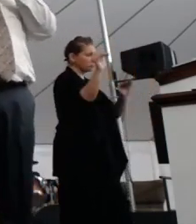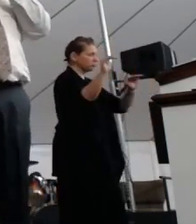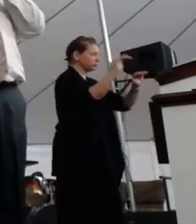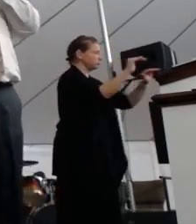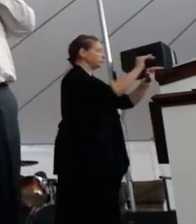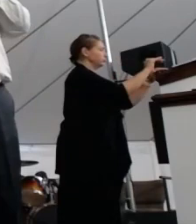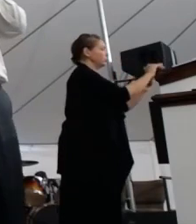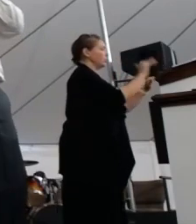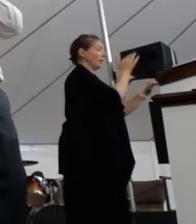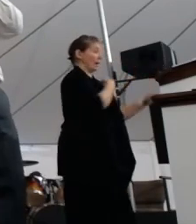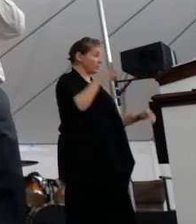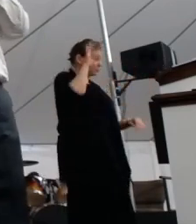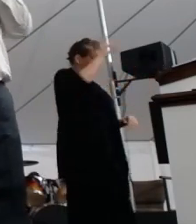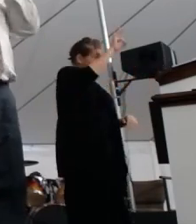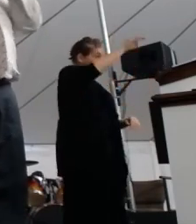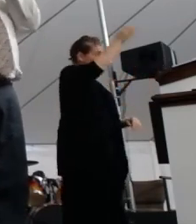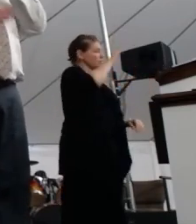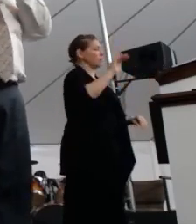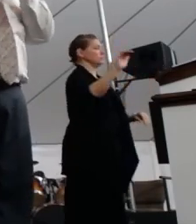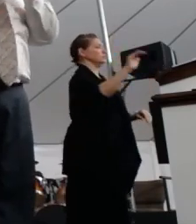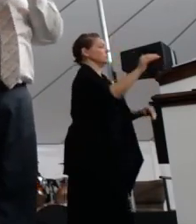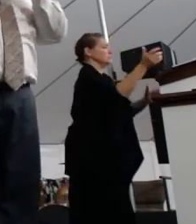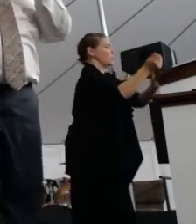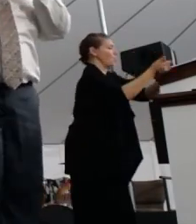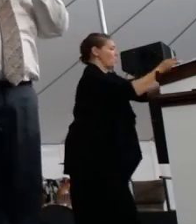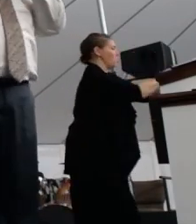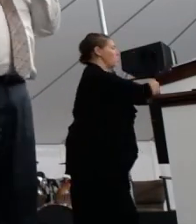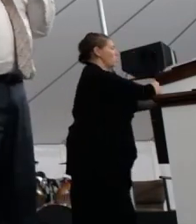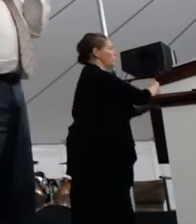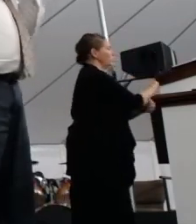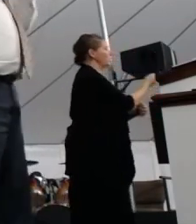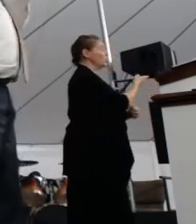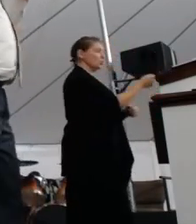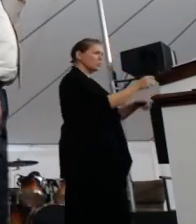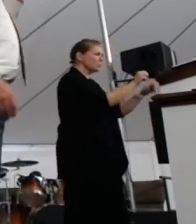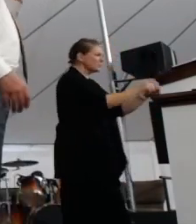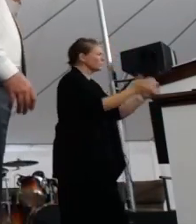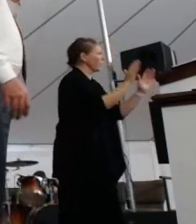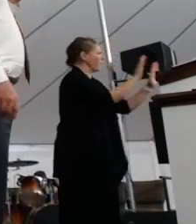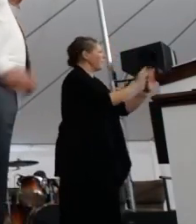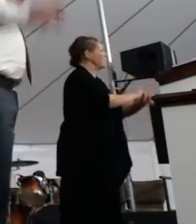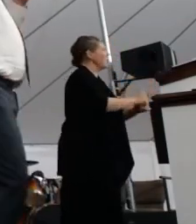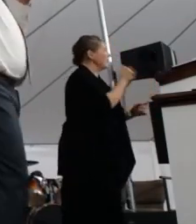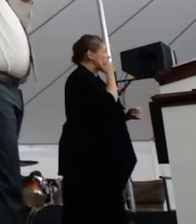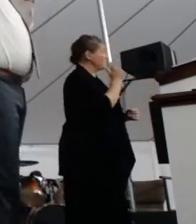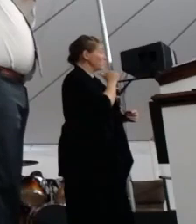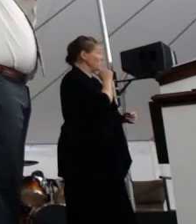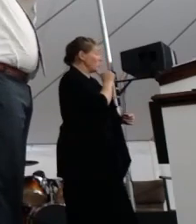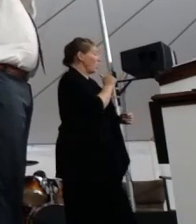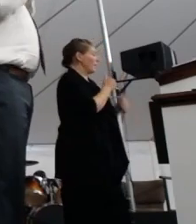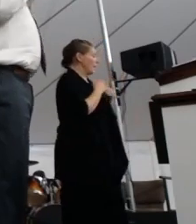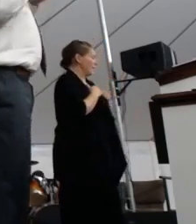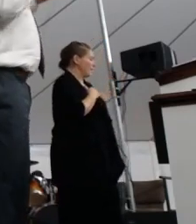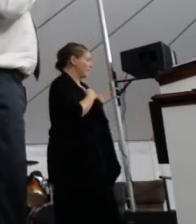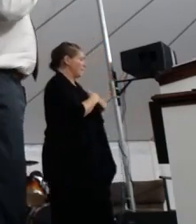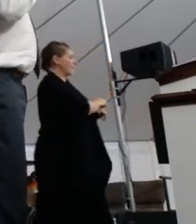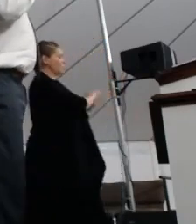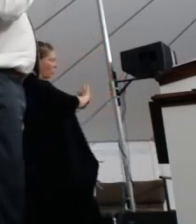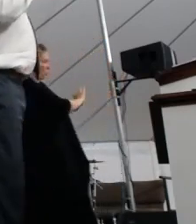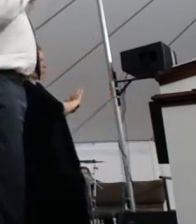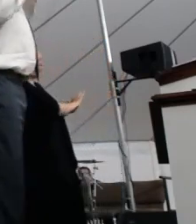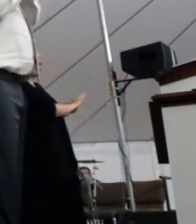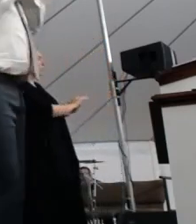Your potential is so great, but if you don't let go, it's not going to be God's fault. It's not going to